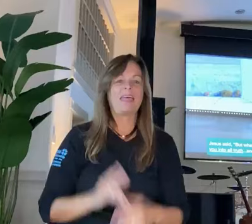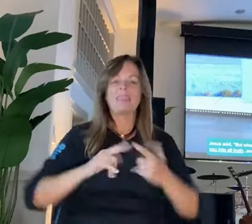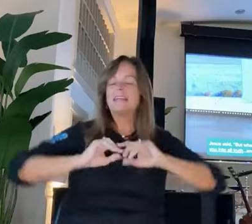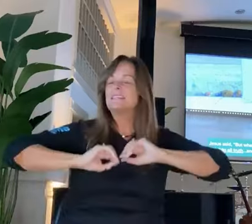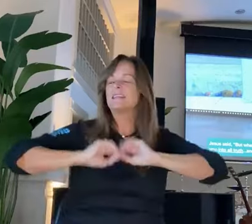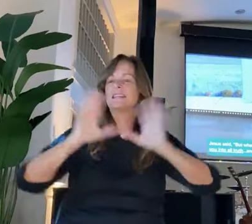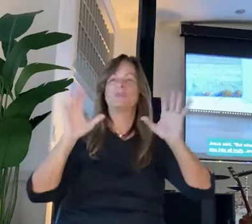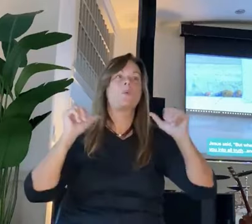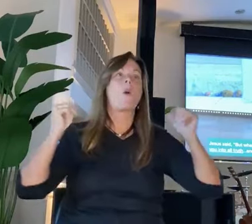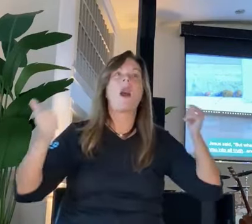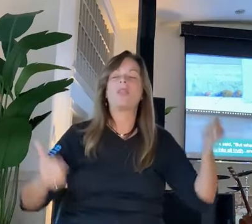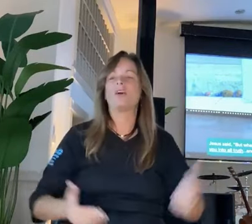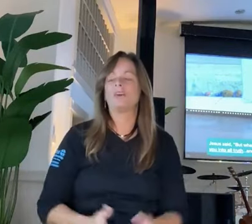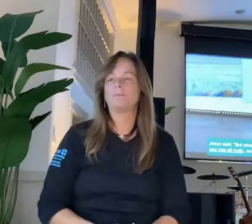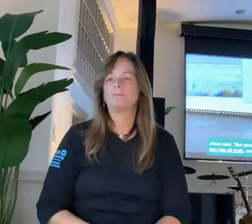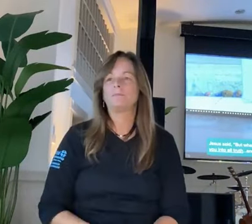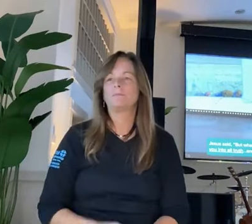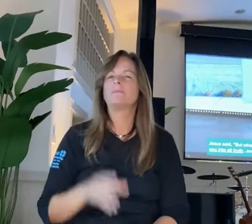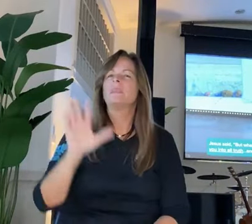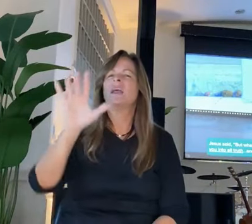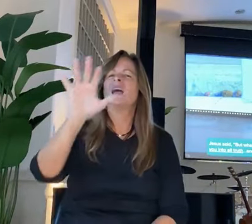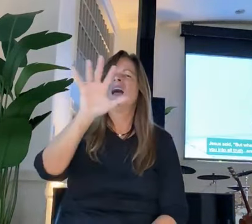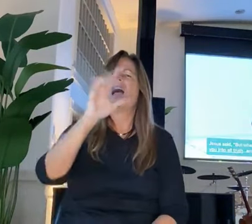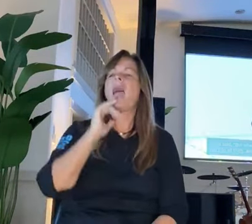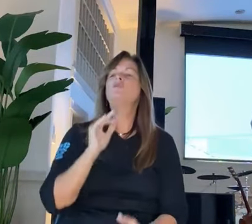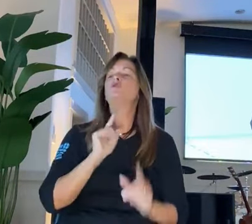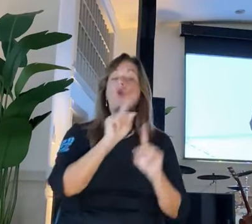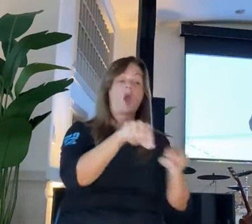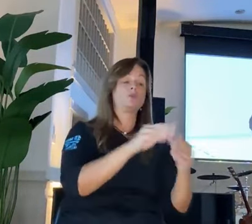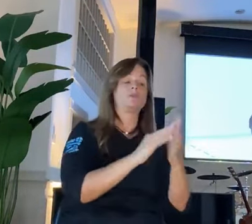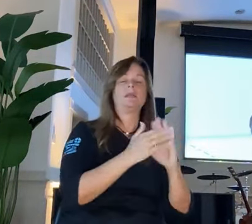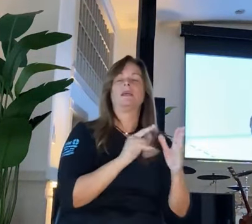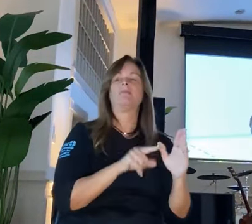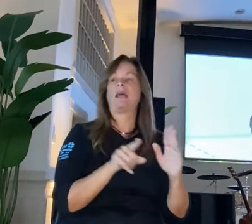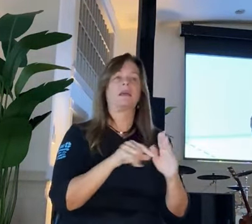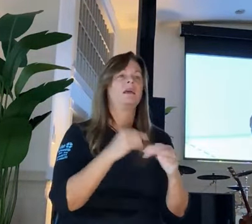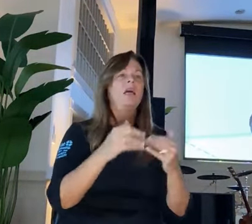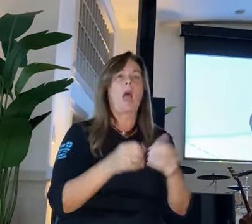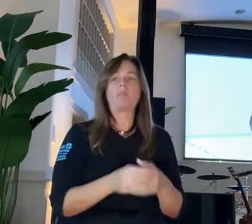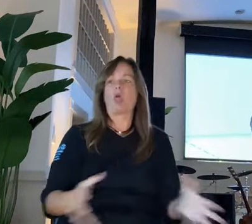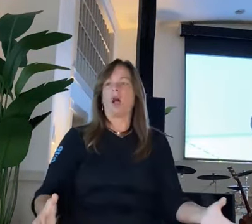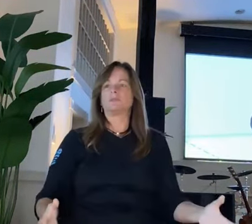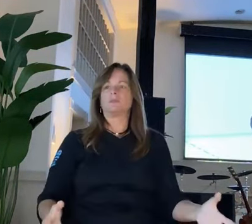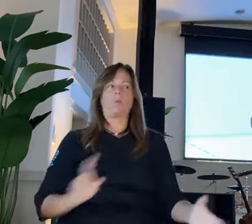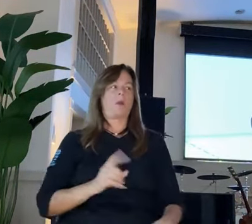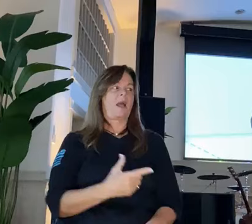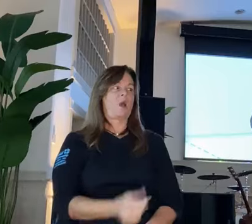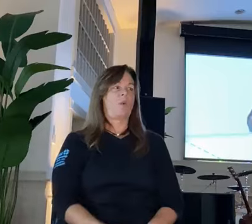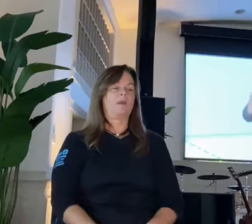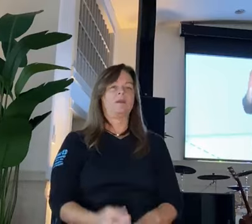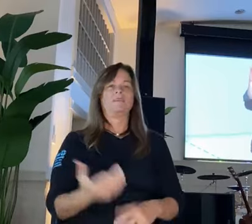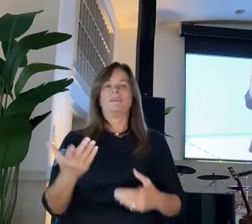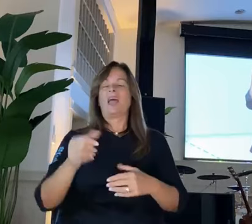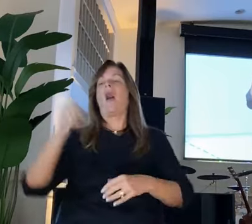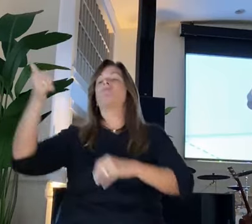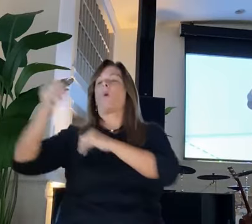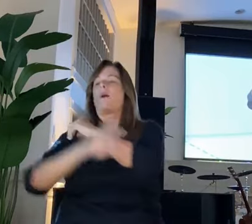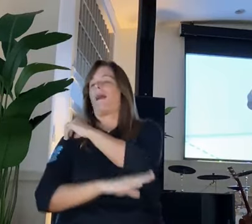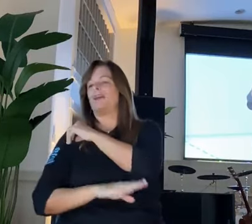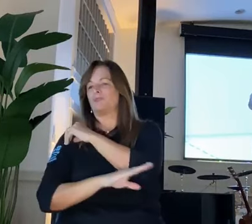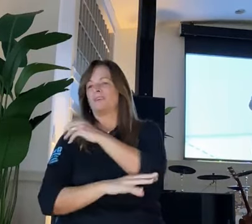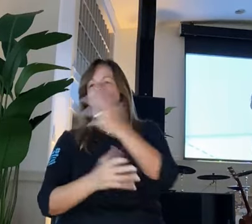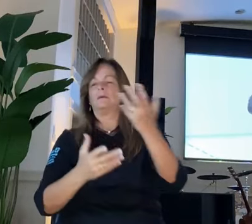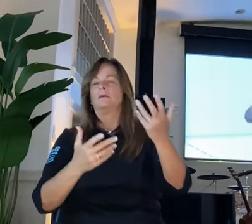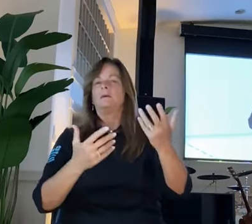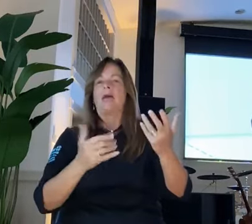way. Have you ever been lost in a city? You didn't know before you go? Have you been lost in a foreign country where you didn't know the